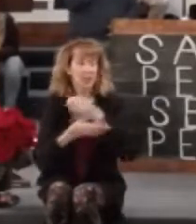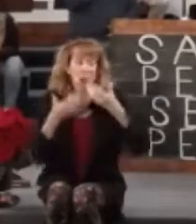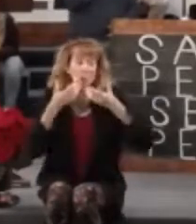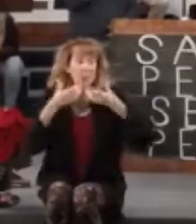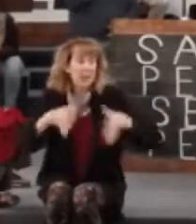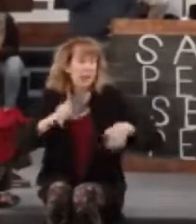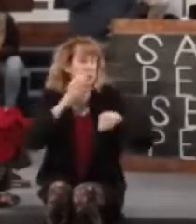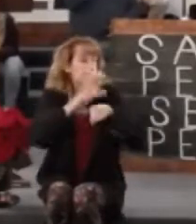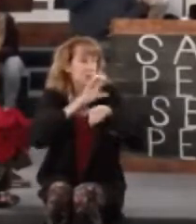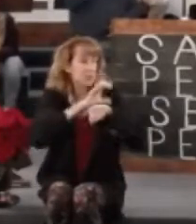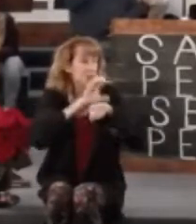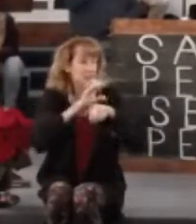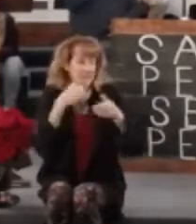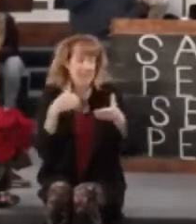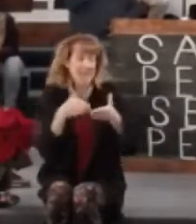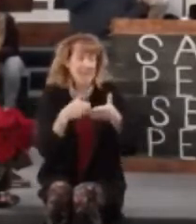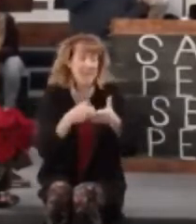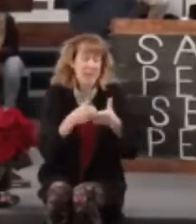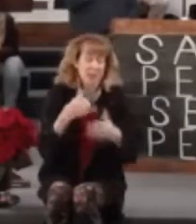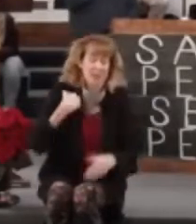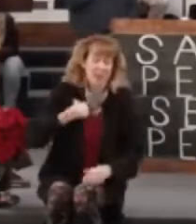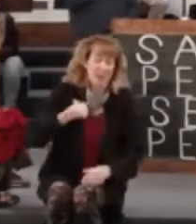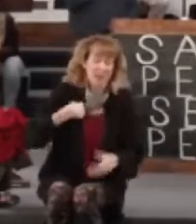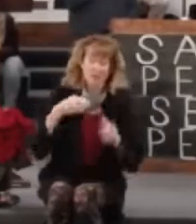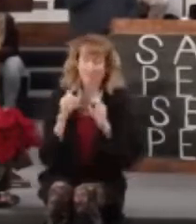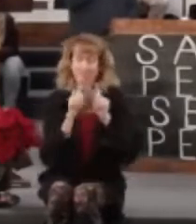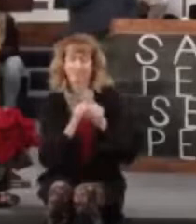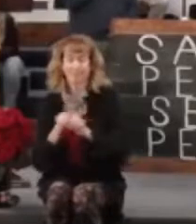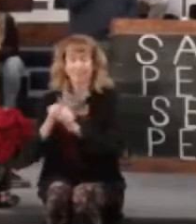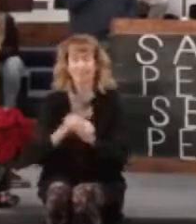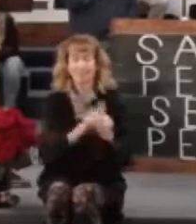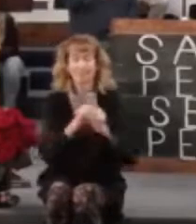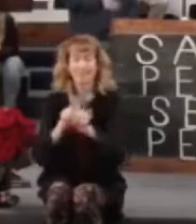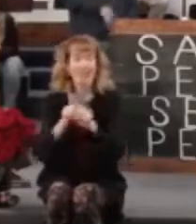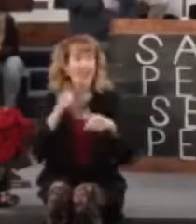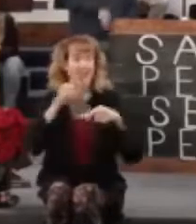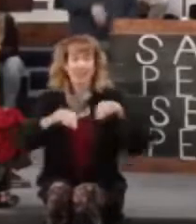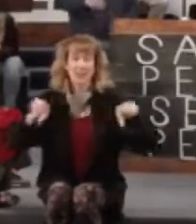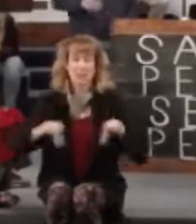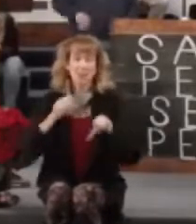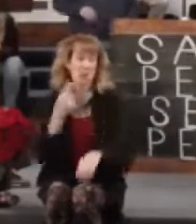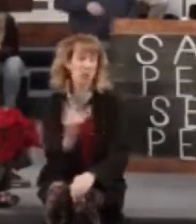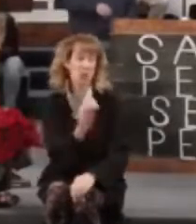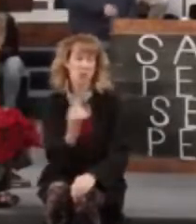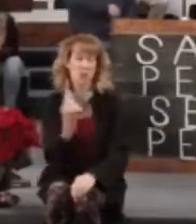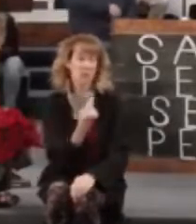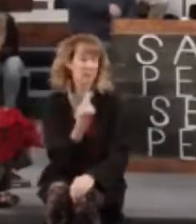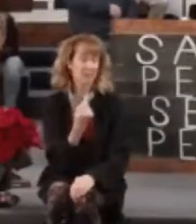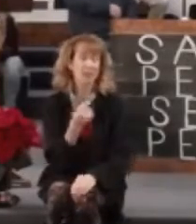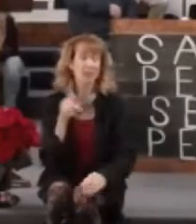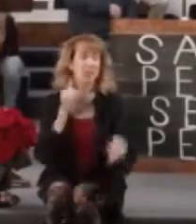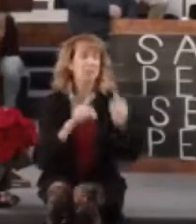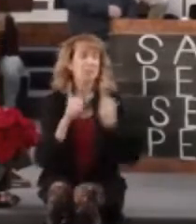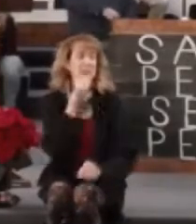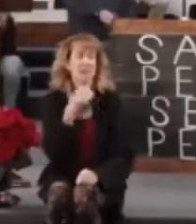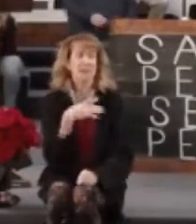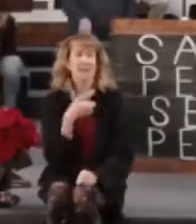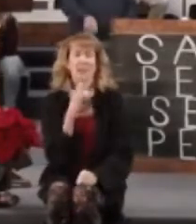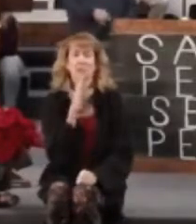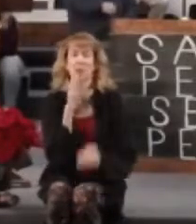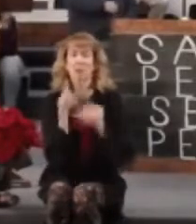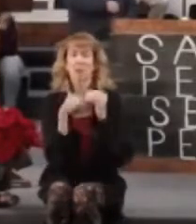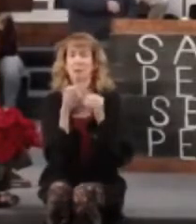coming alongside me, I cannot do what I do. In general, people here do not like talking about spiritual